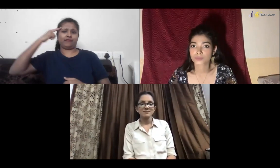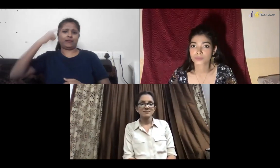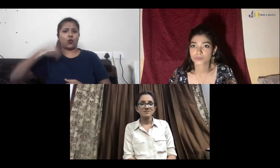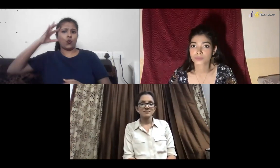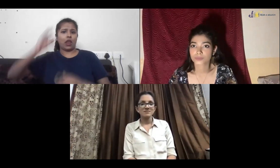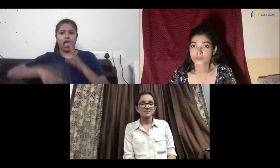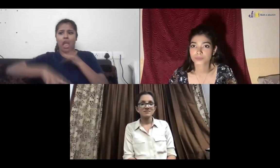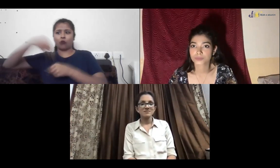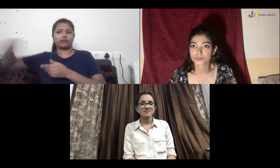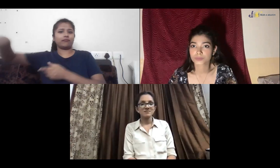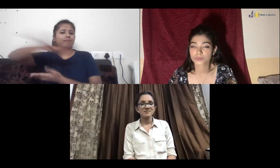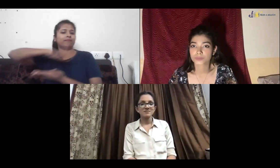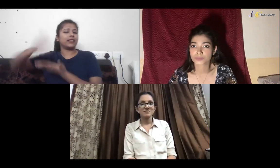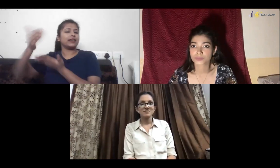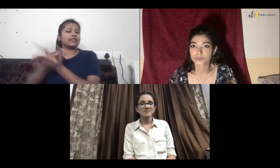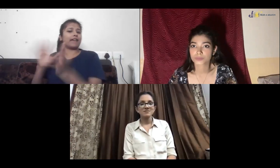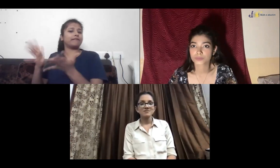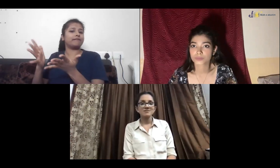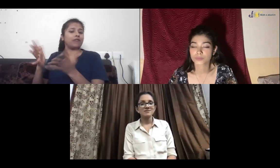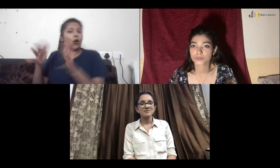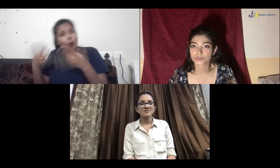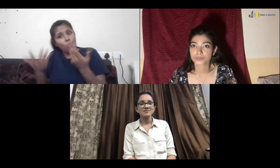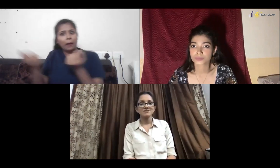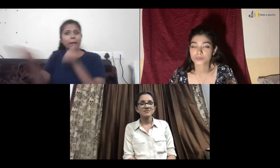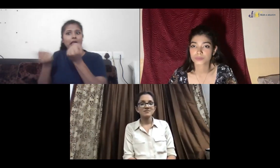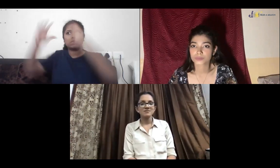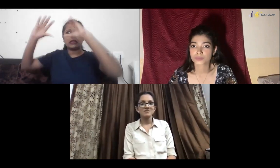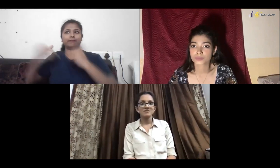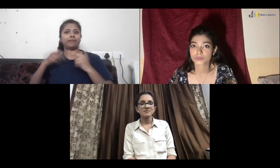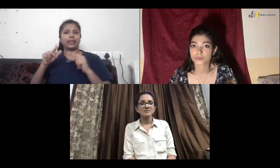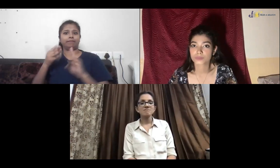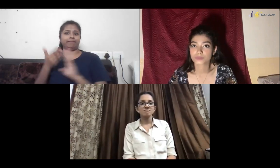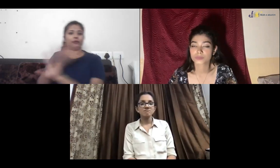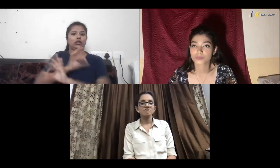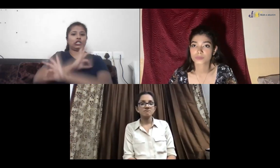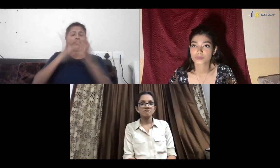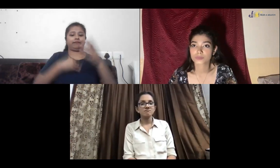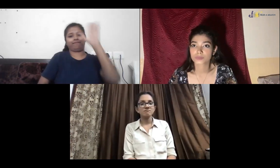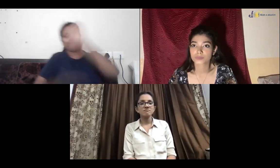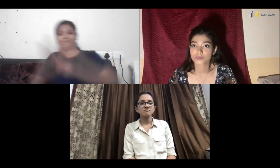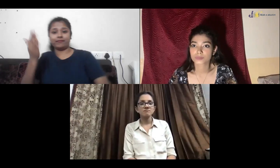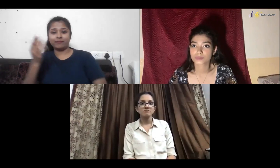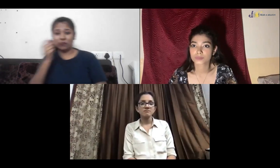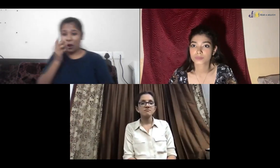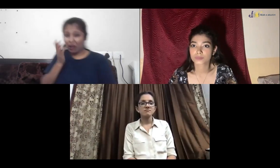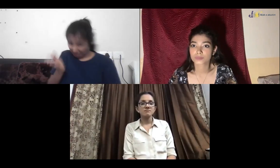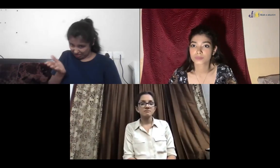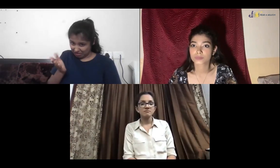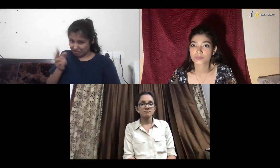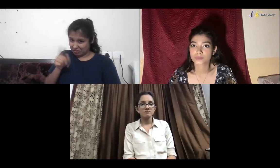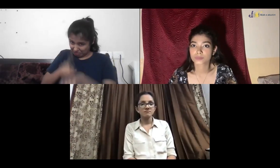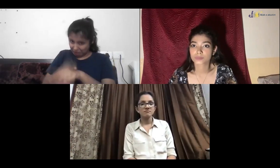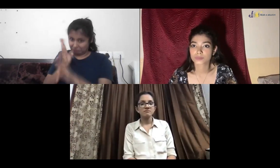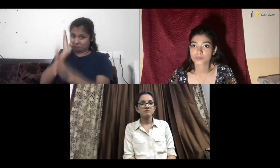Women are working after finishing their work. They thought they can go outside and they are safe if they are getting the bus and they are ready to go